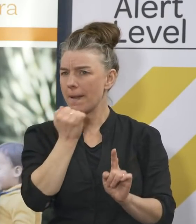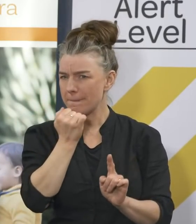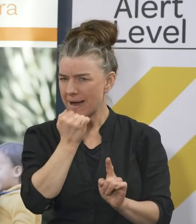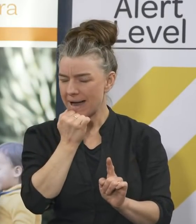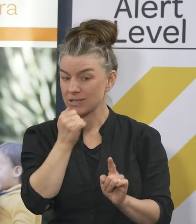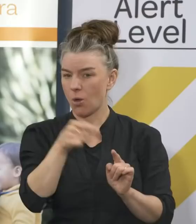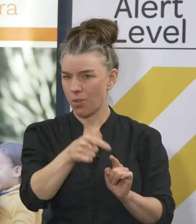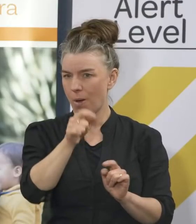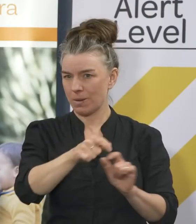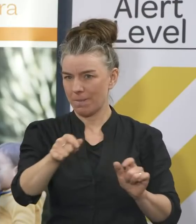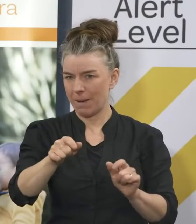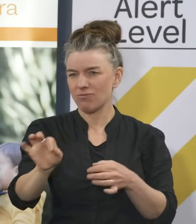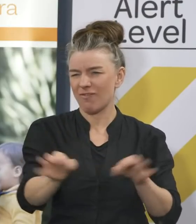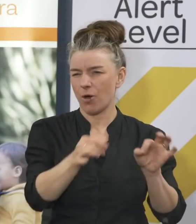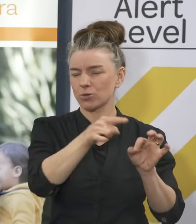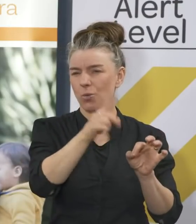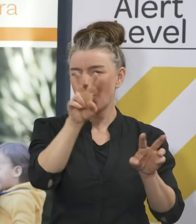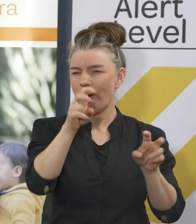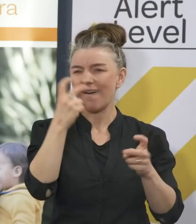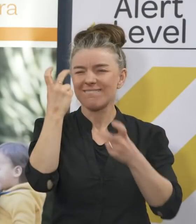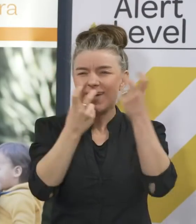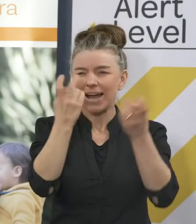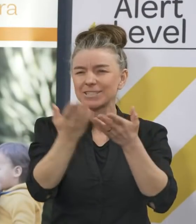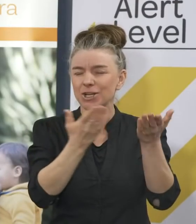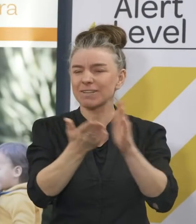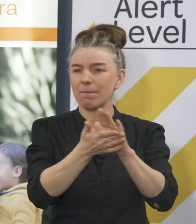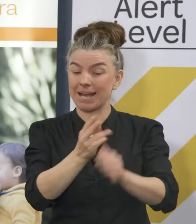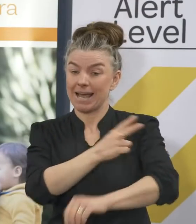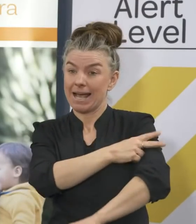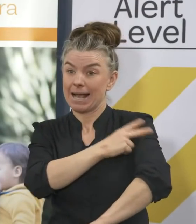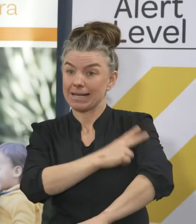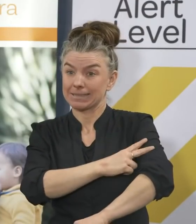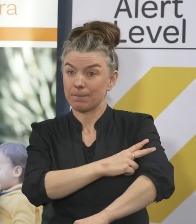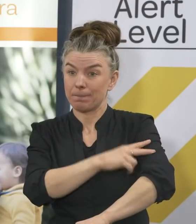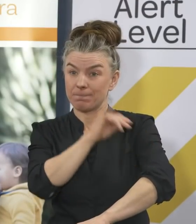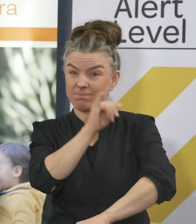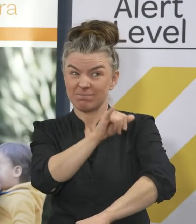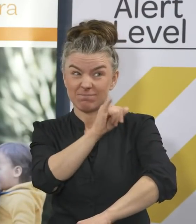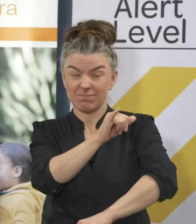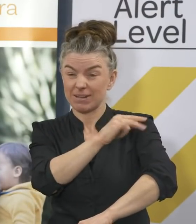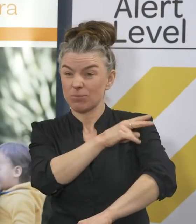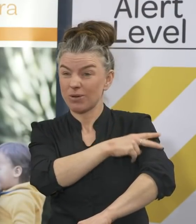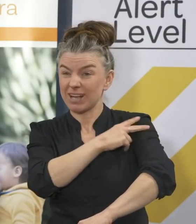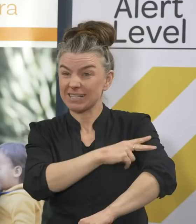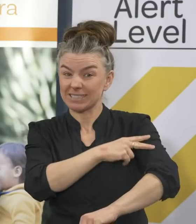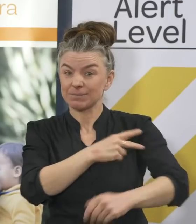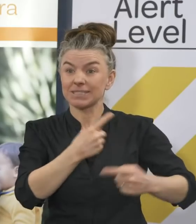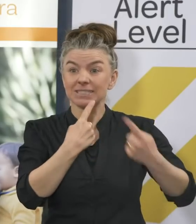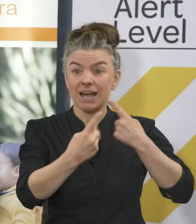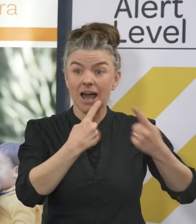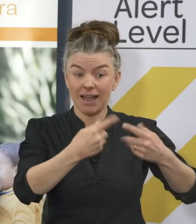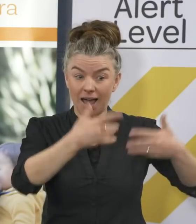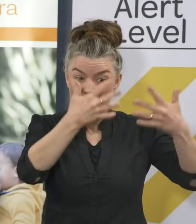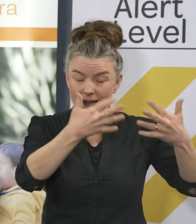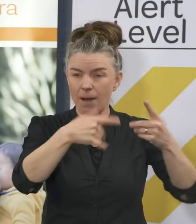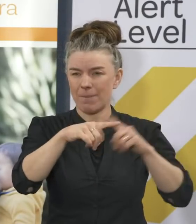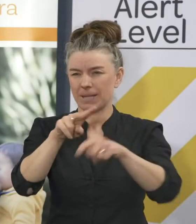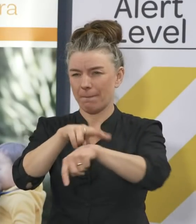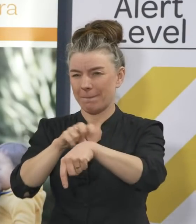referring those people to finding services. This is where we use the customs and police databases to locate them.